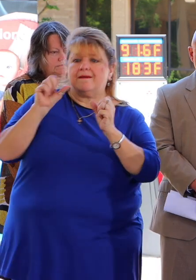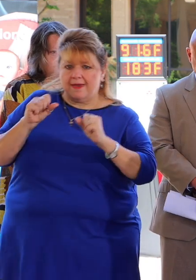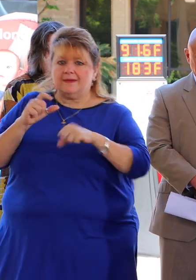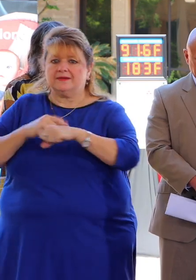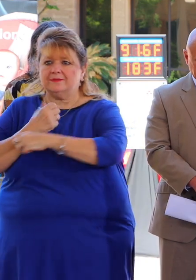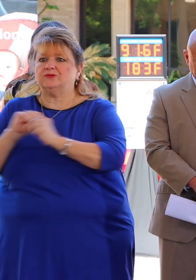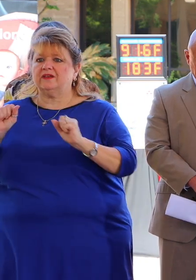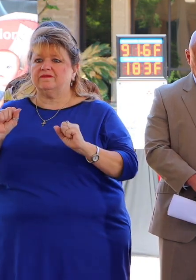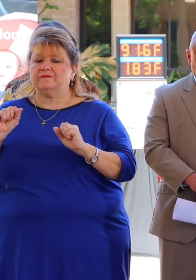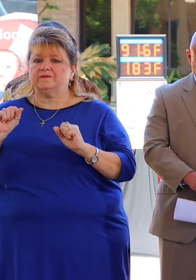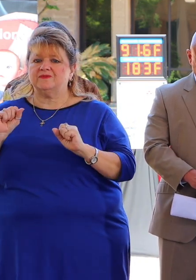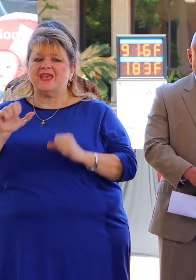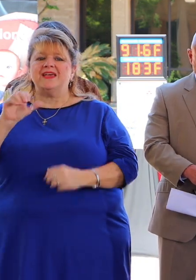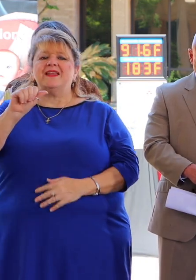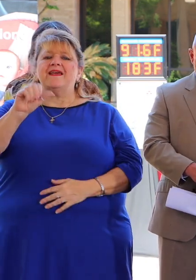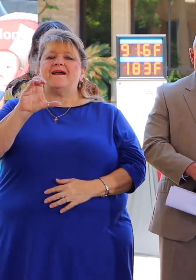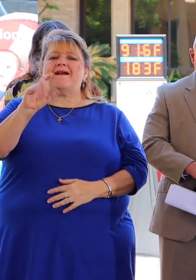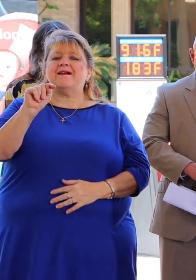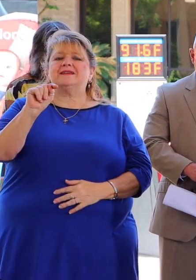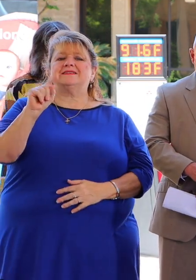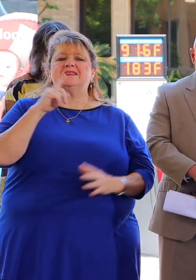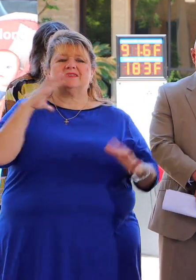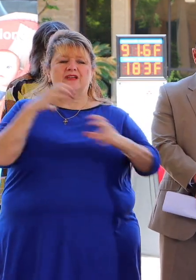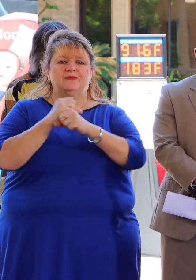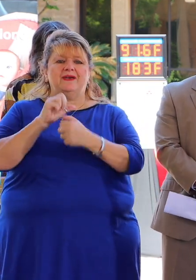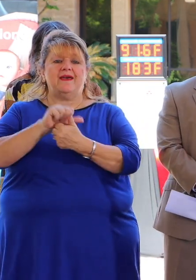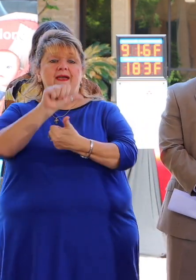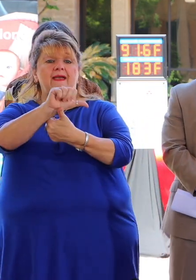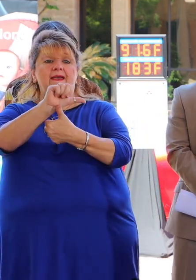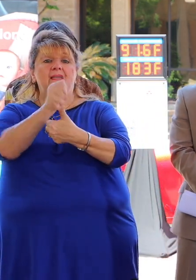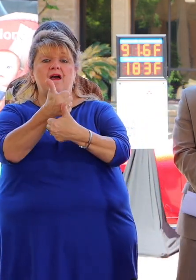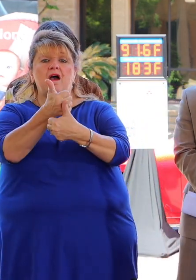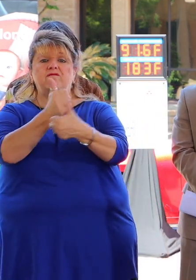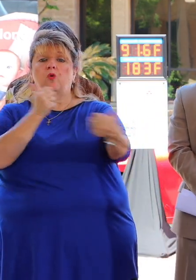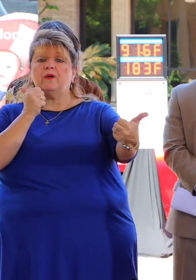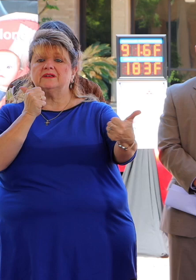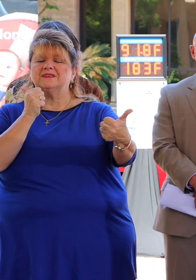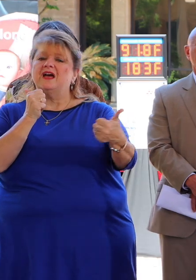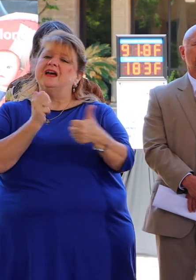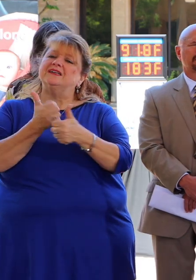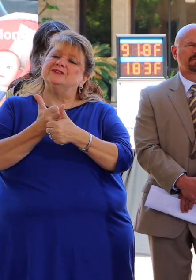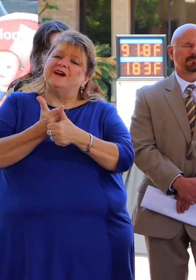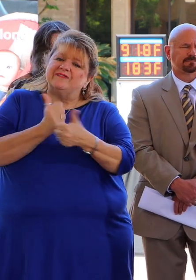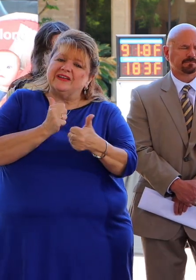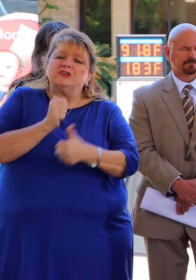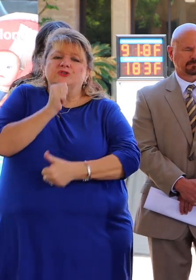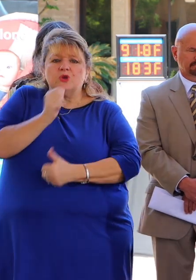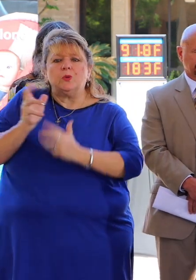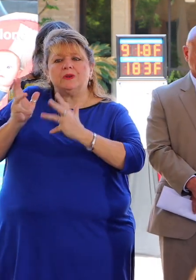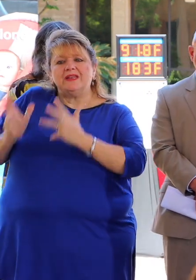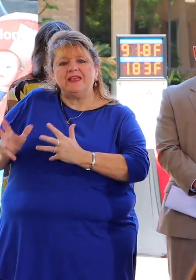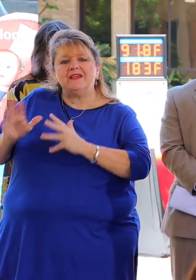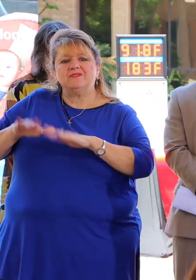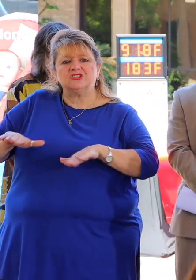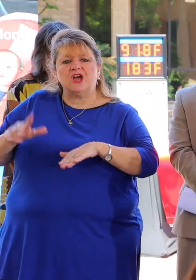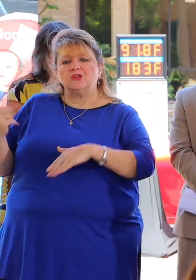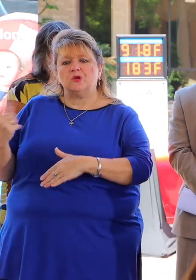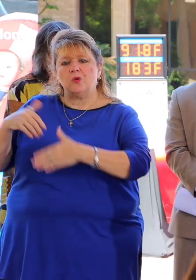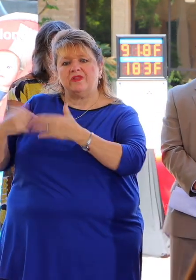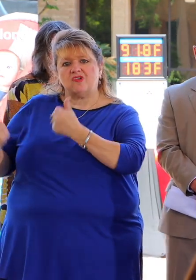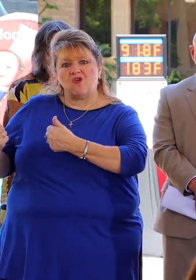And ACT is an acronym. A is for avoid. Avoid leaving your child alone and unattended in a